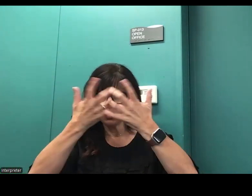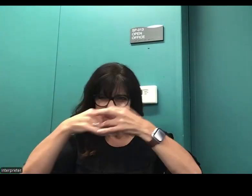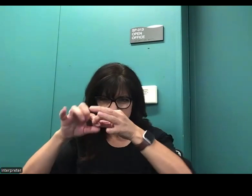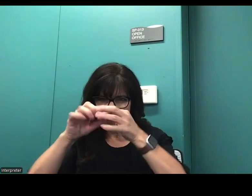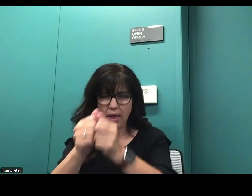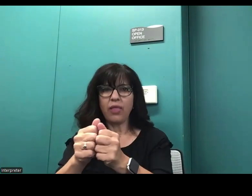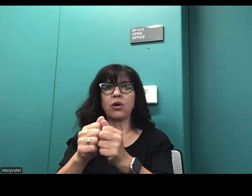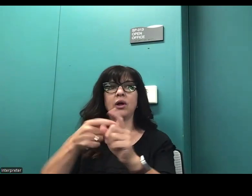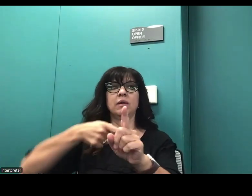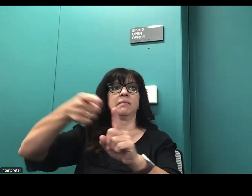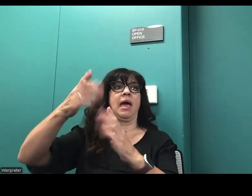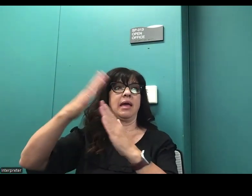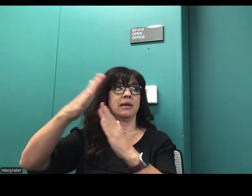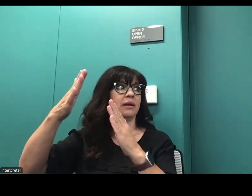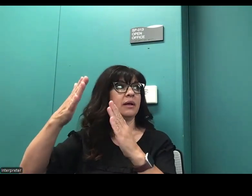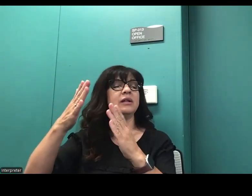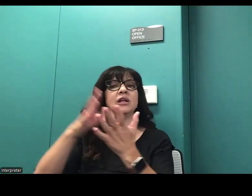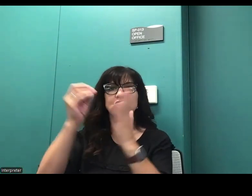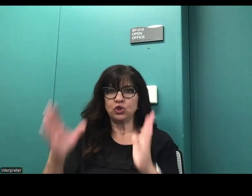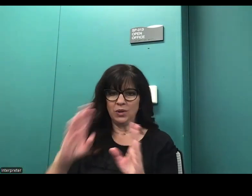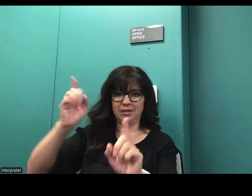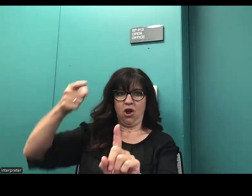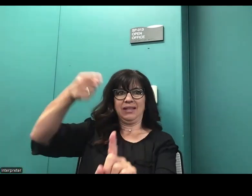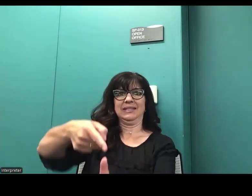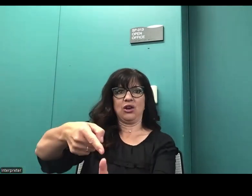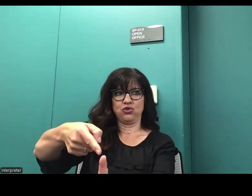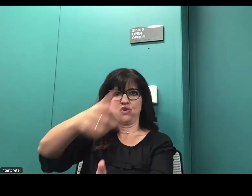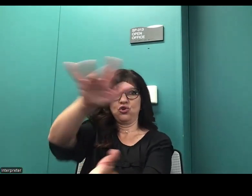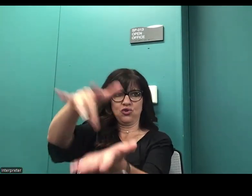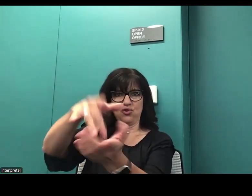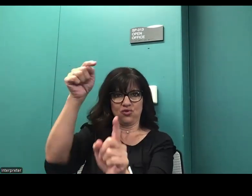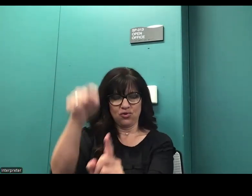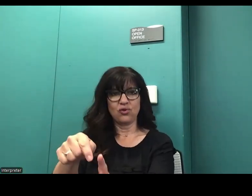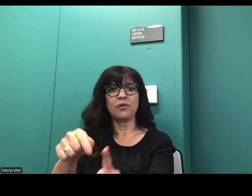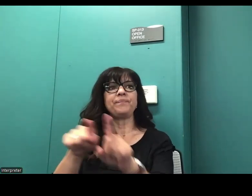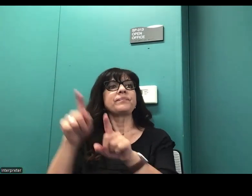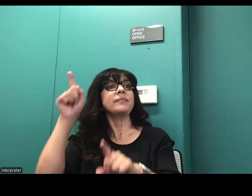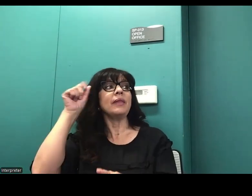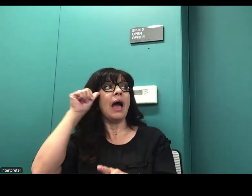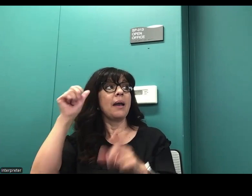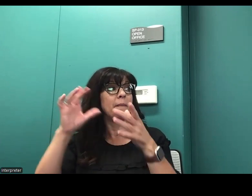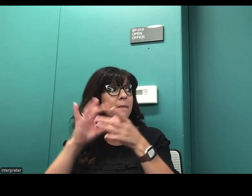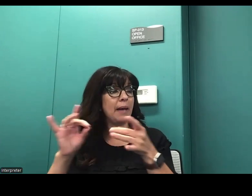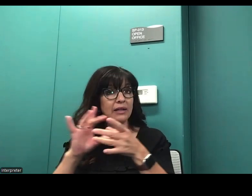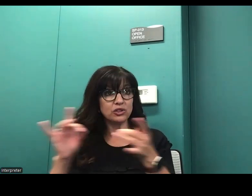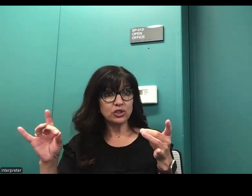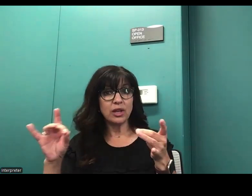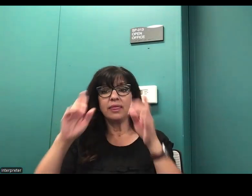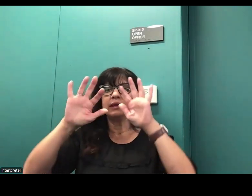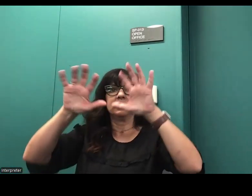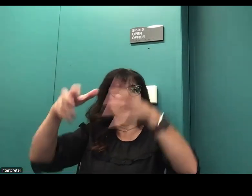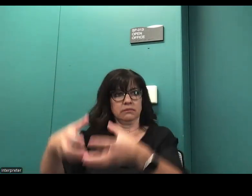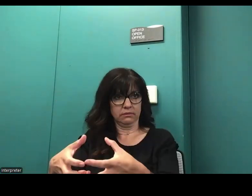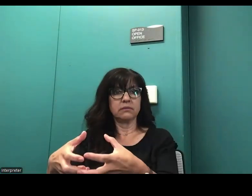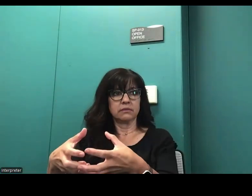main objective is to keep students at the center. Okay? Because as Adam said, this